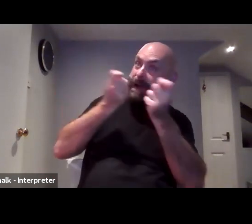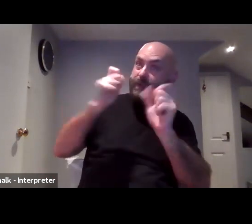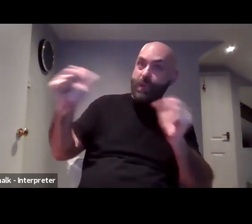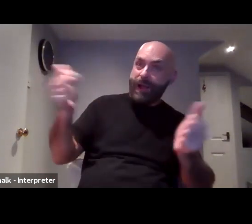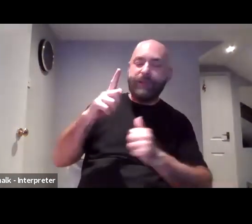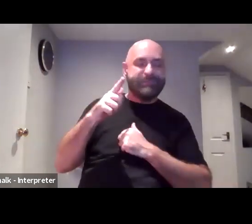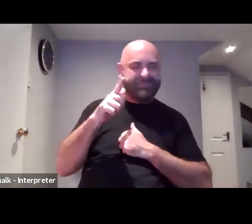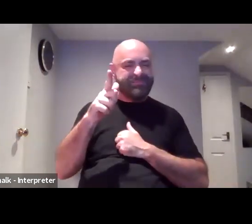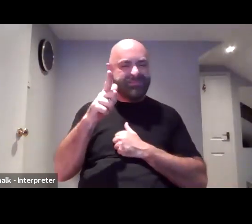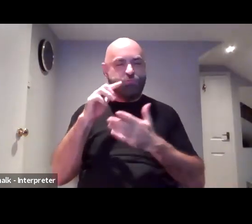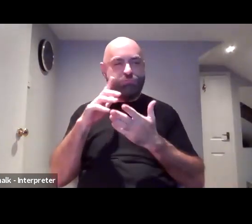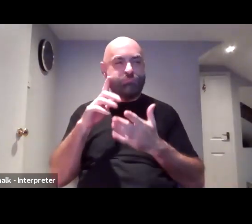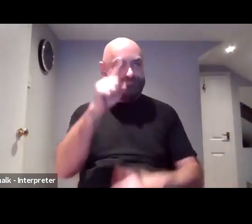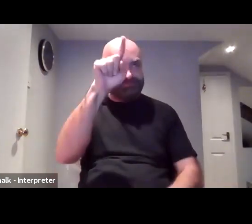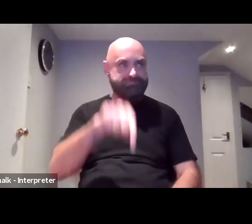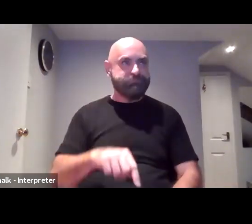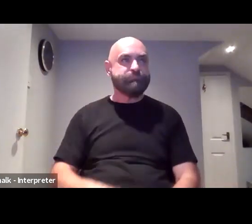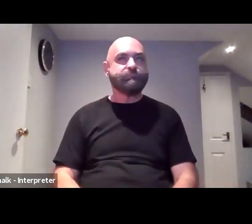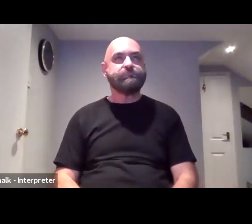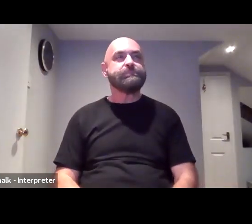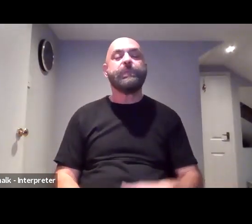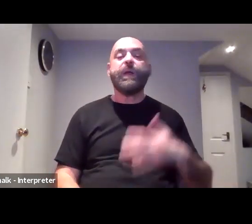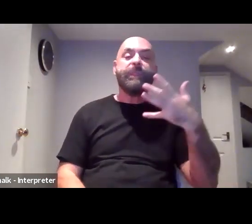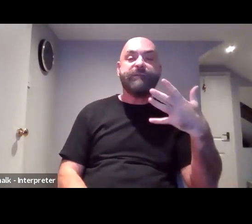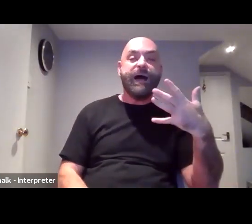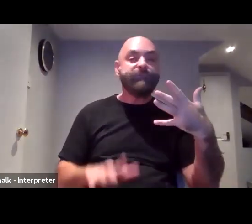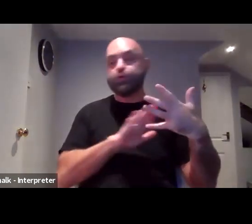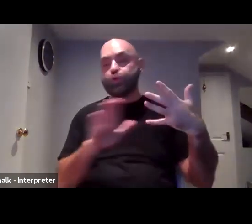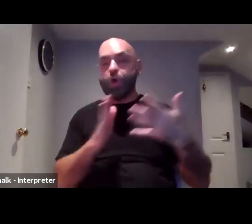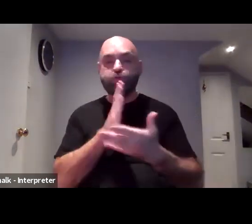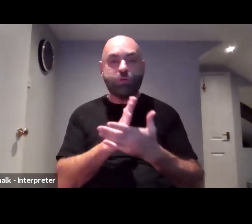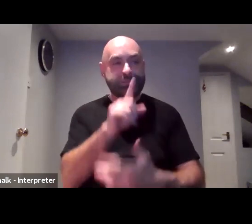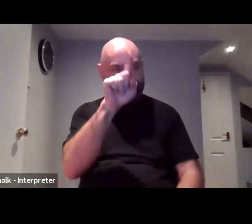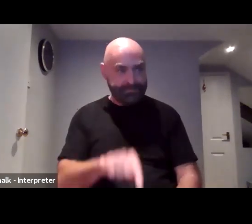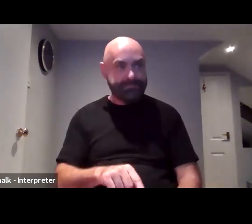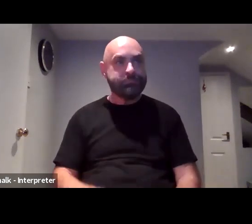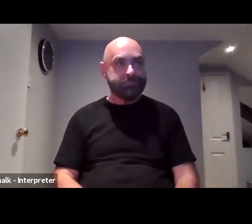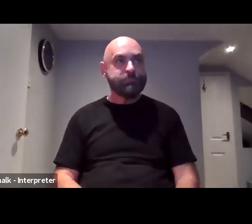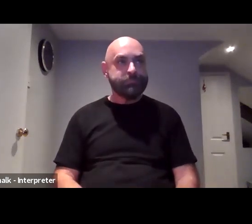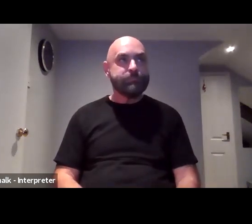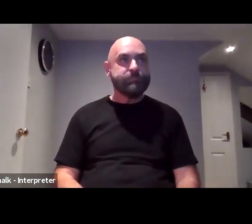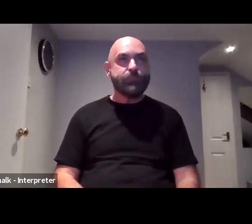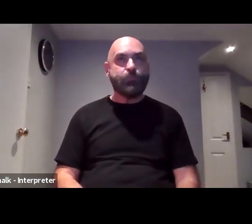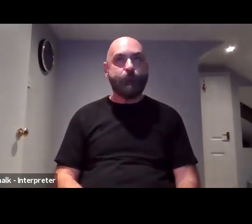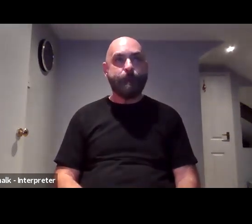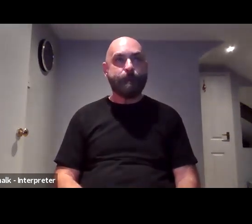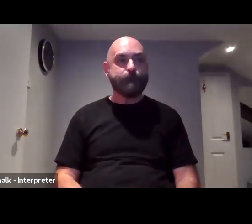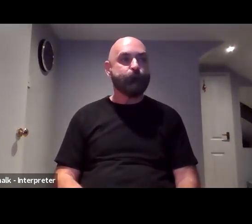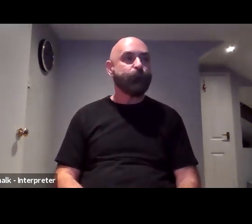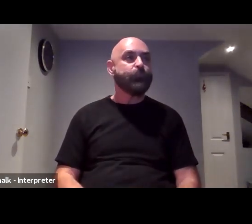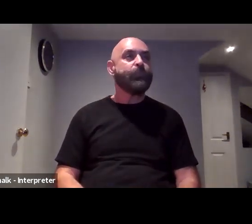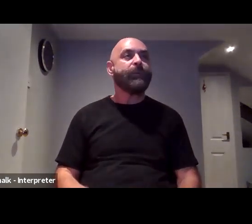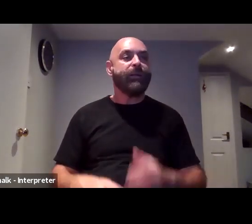culture. And the 5 least trusted professions, just repeating what I showed you: